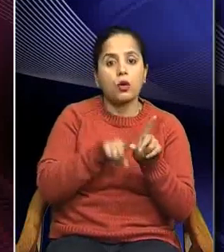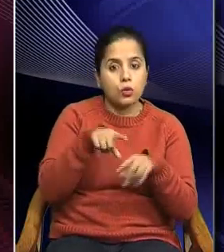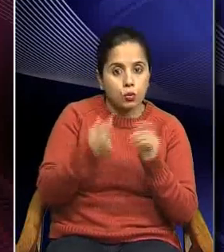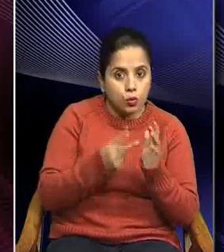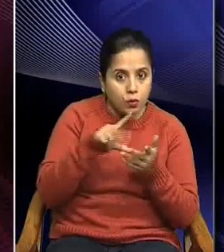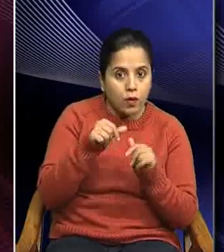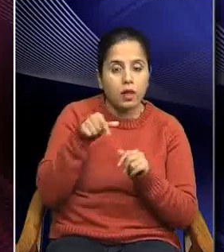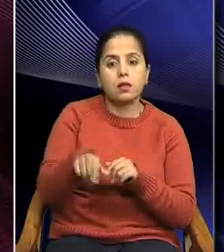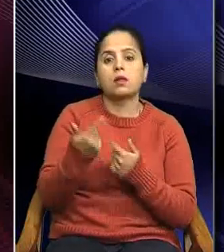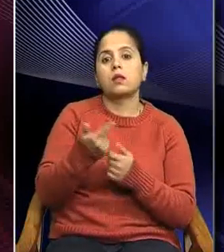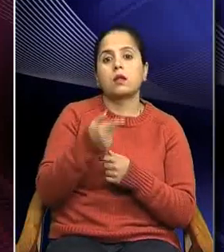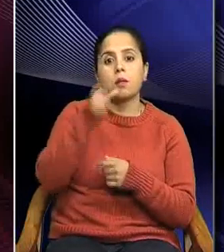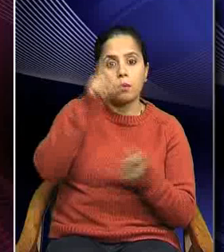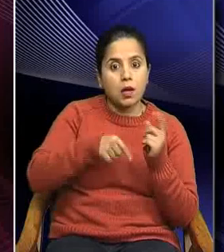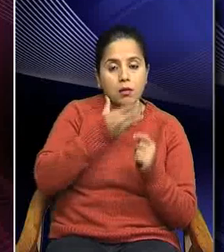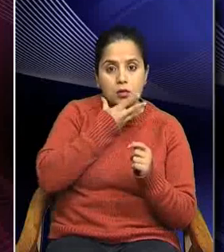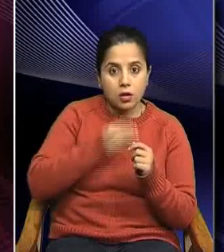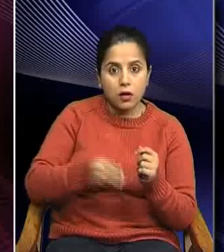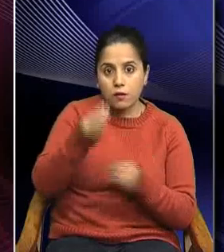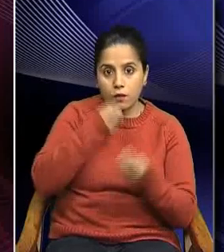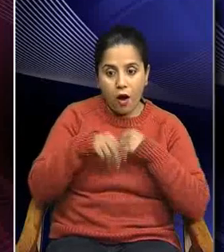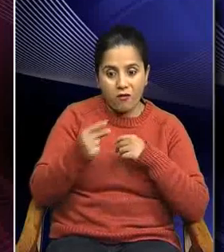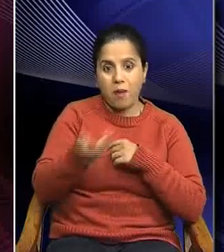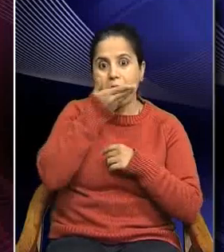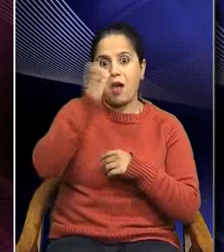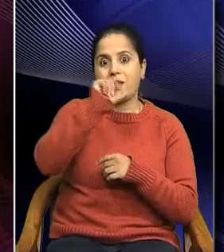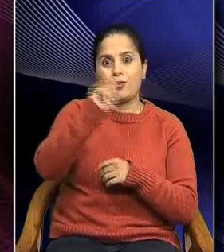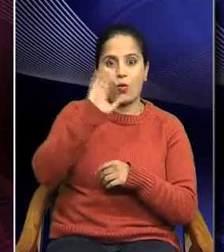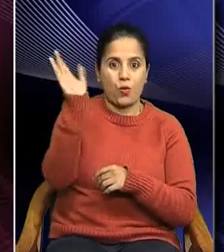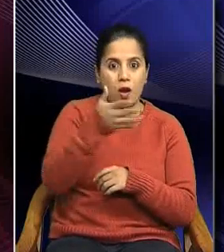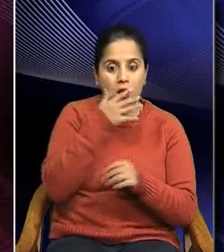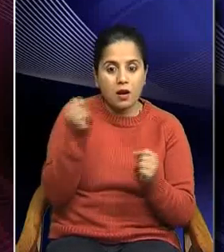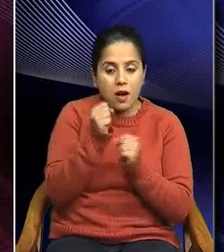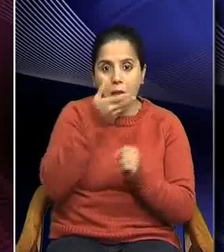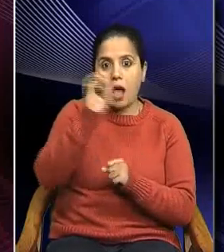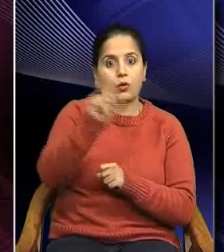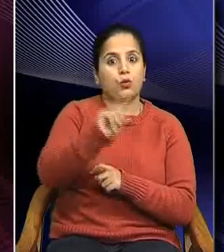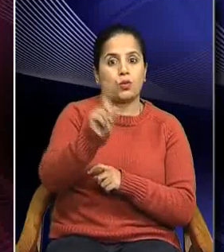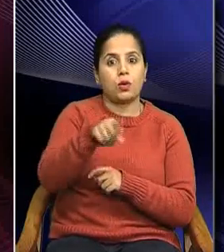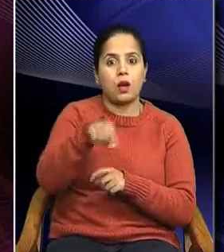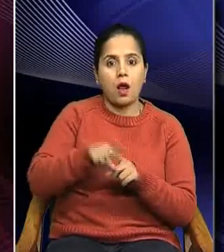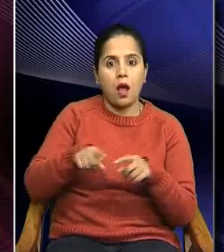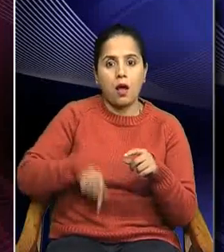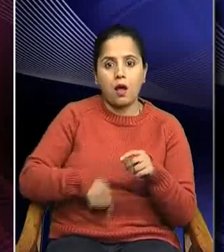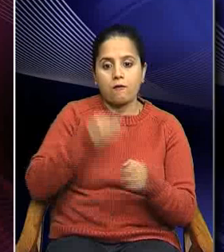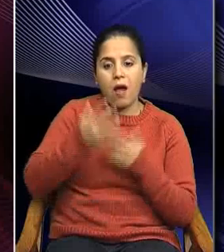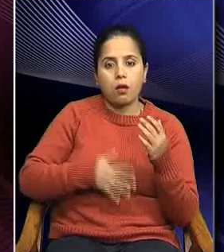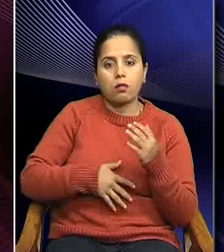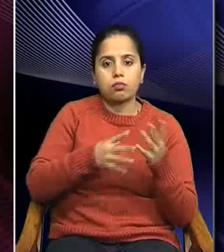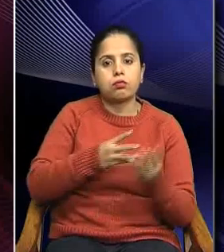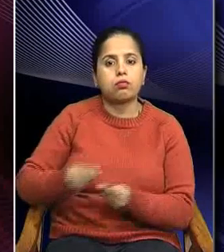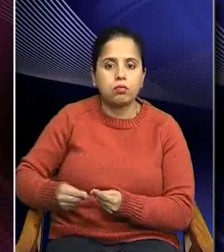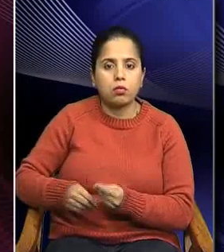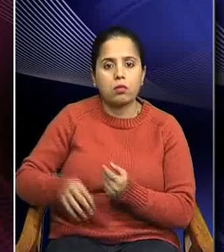that immediately after having food, don't have water, don't have cold water. Why? Because it extinguishes the fire, and therefore